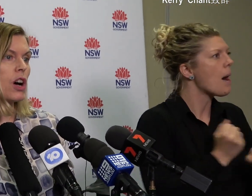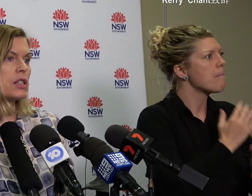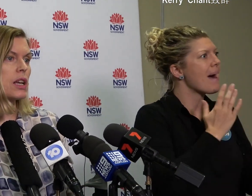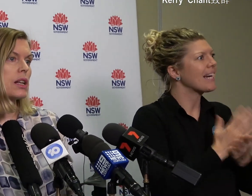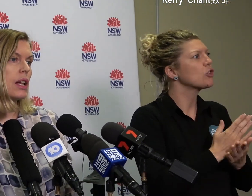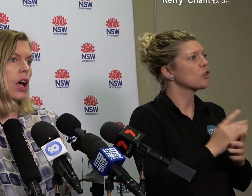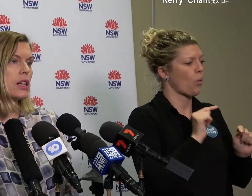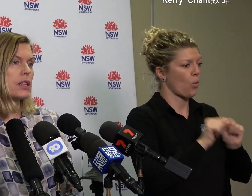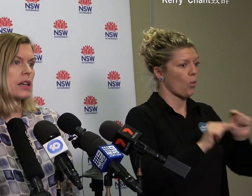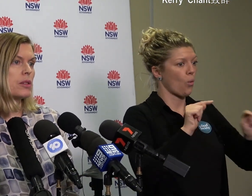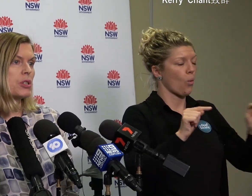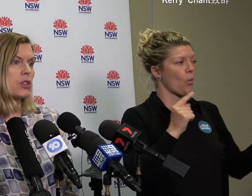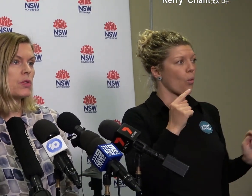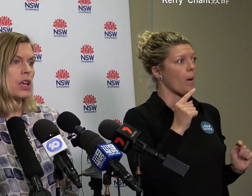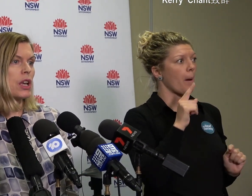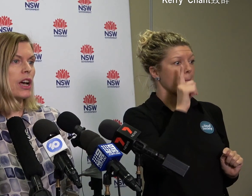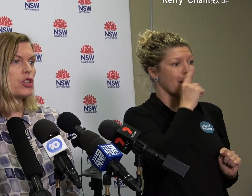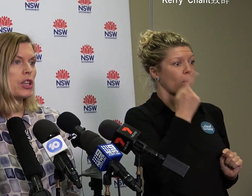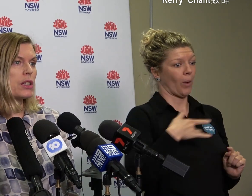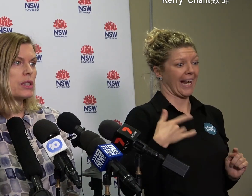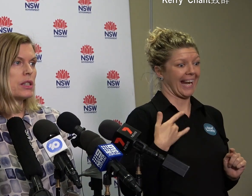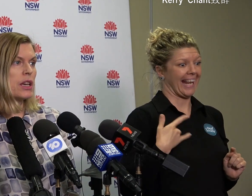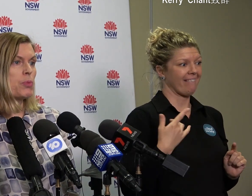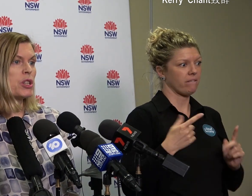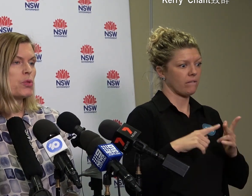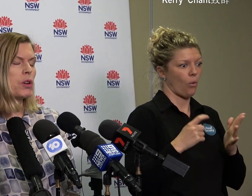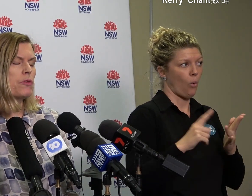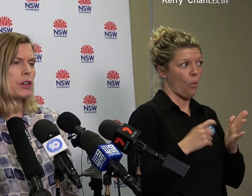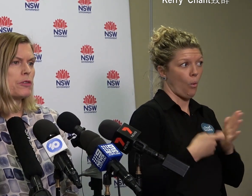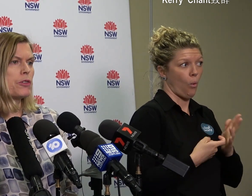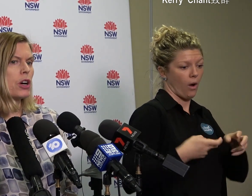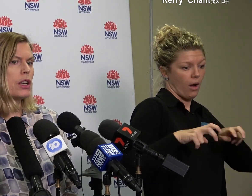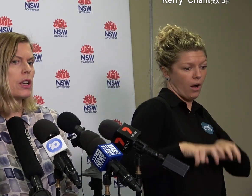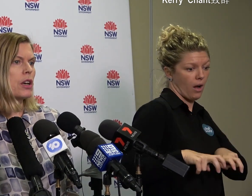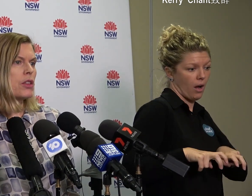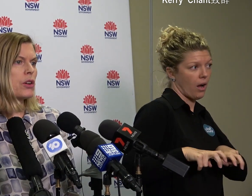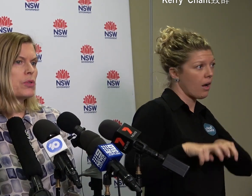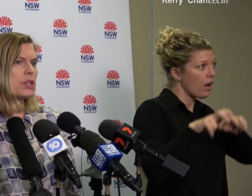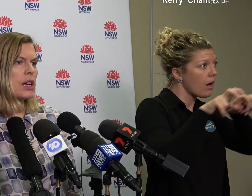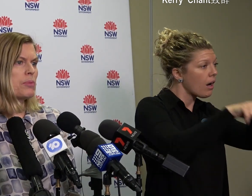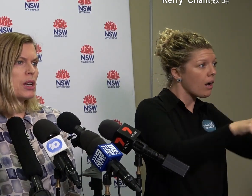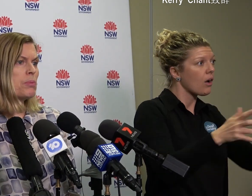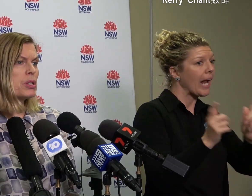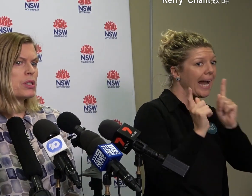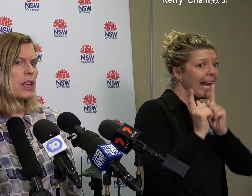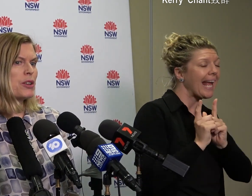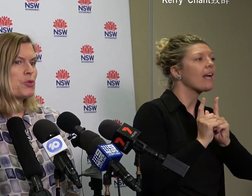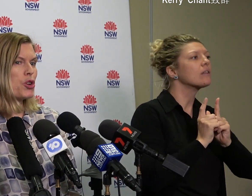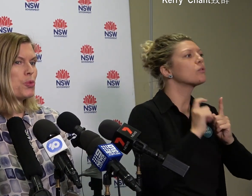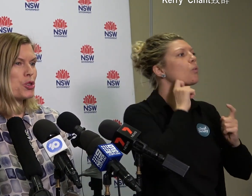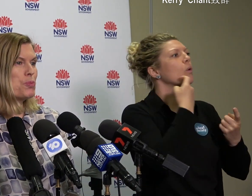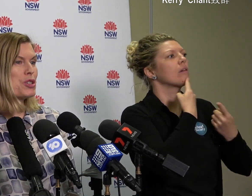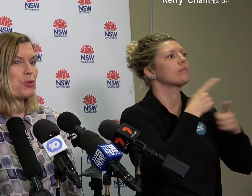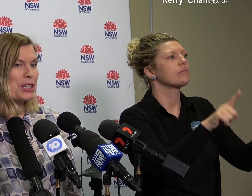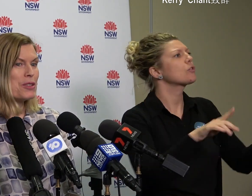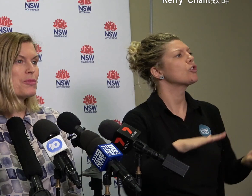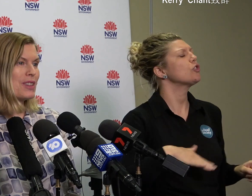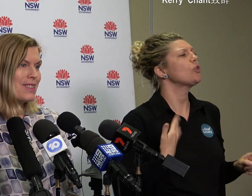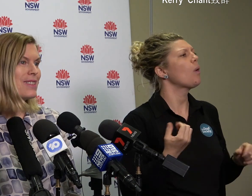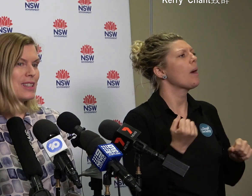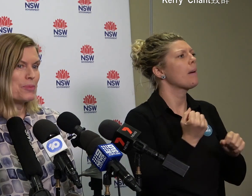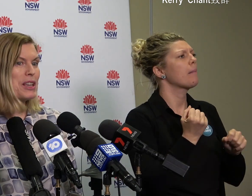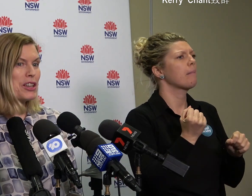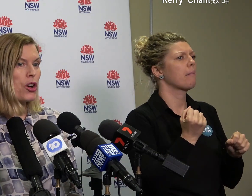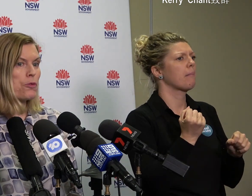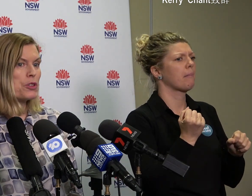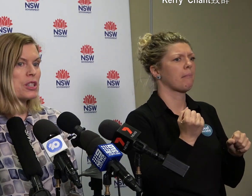to self-isolate themselves. As you can understand, we just want to verify those numbers and don't want to misread them